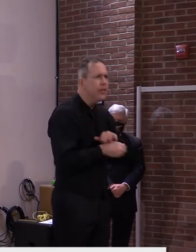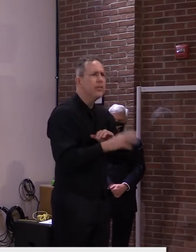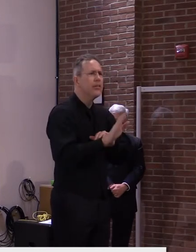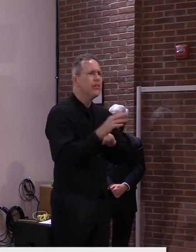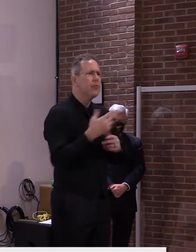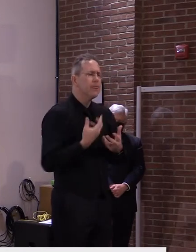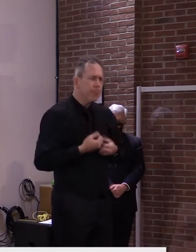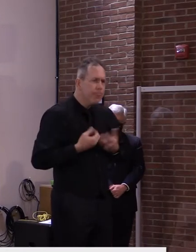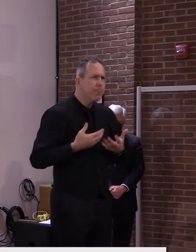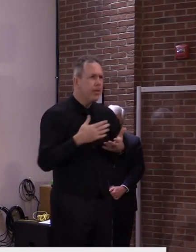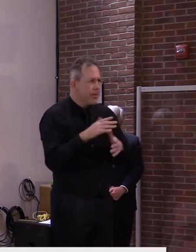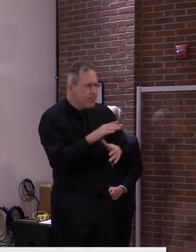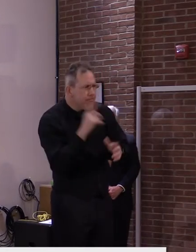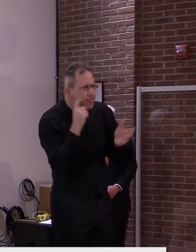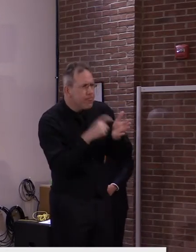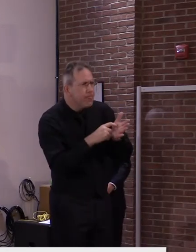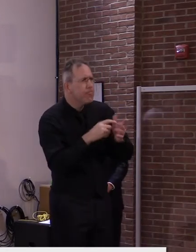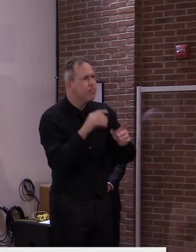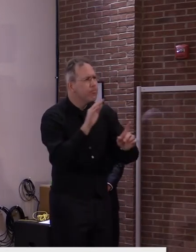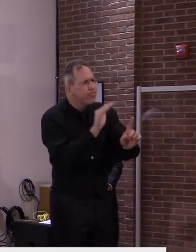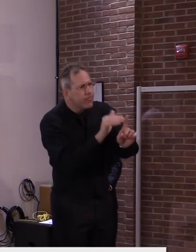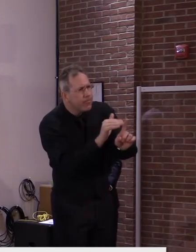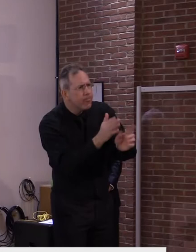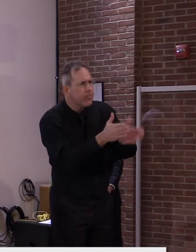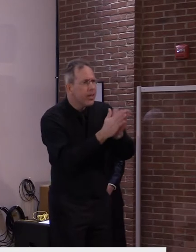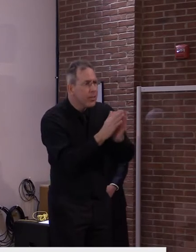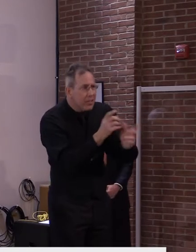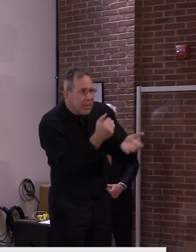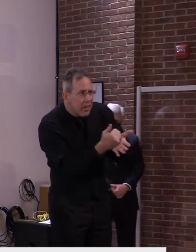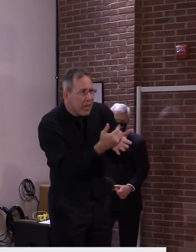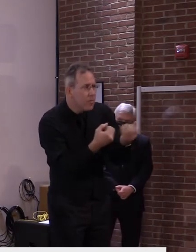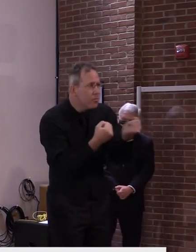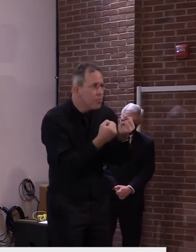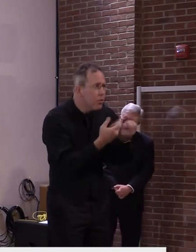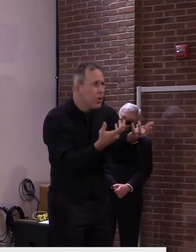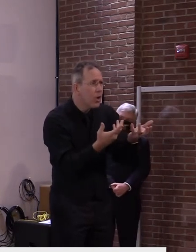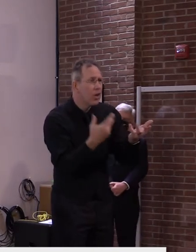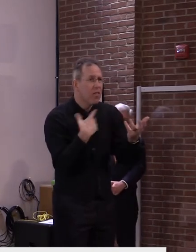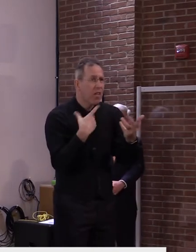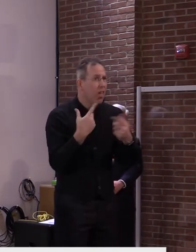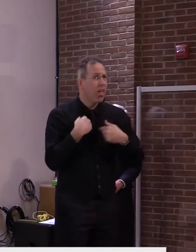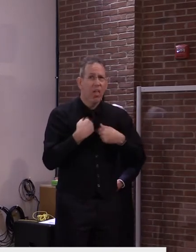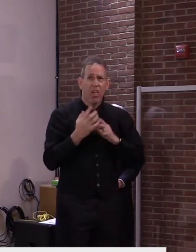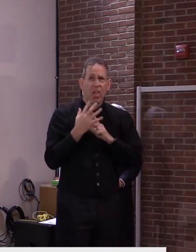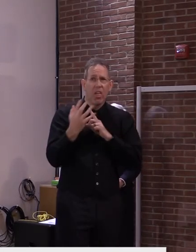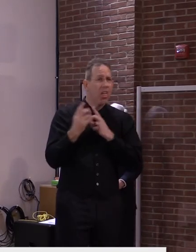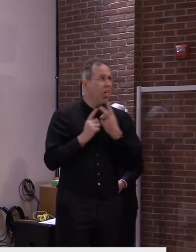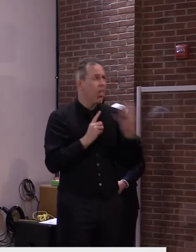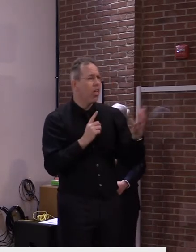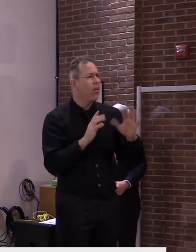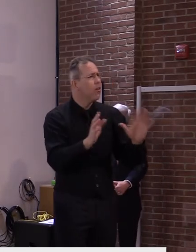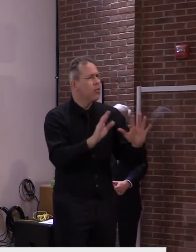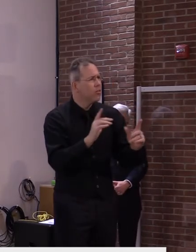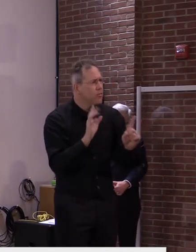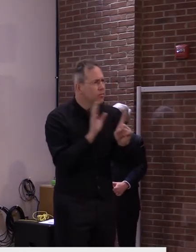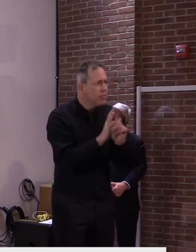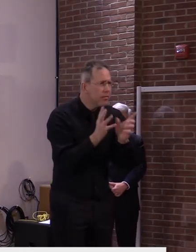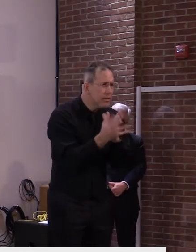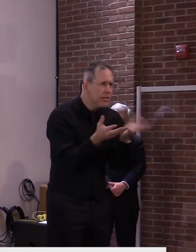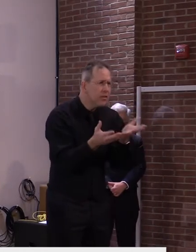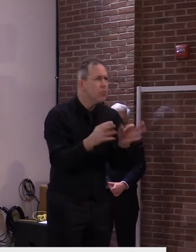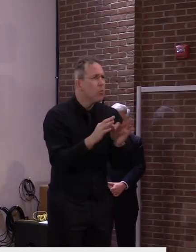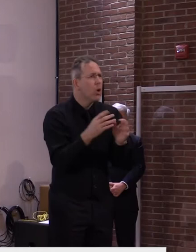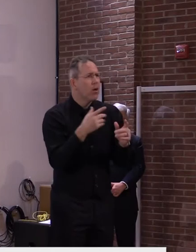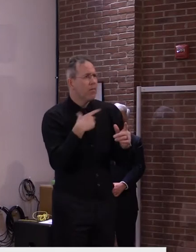one another, that doesn't mean keep yourself from accessing services that are really available to you, even during a pandemic,